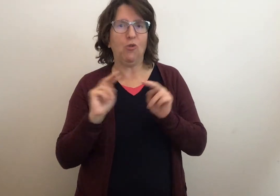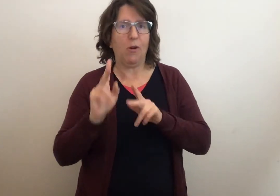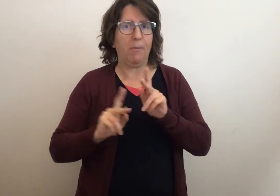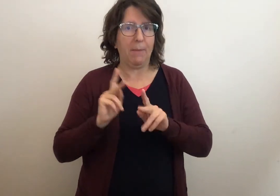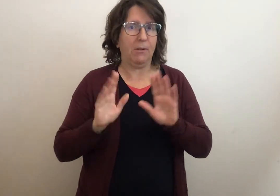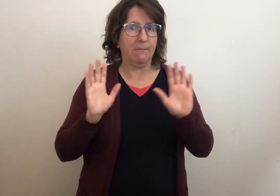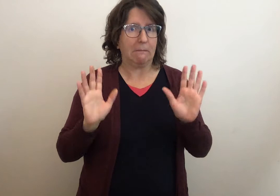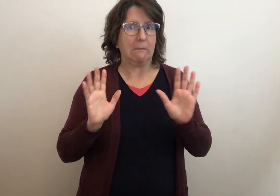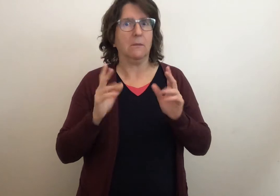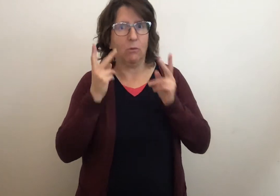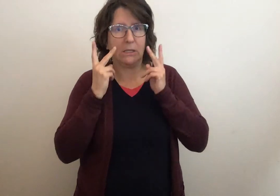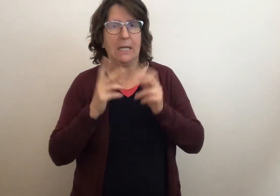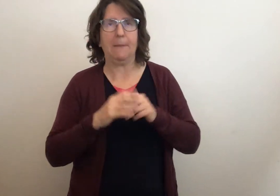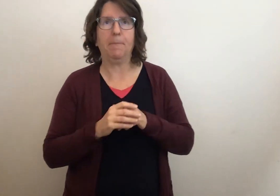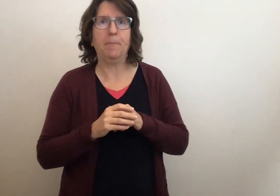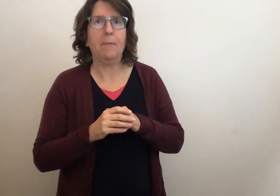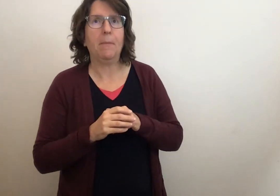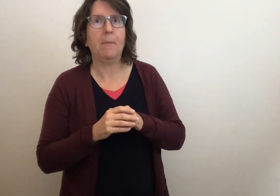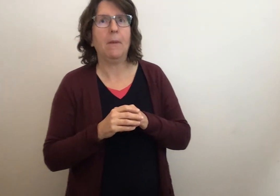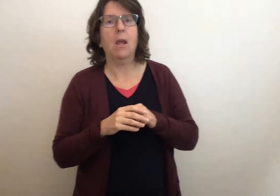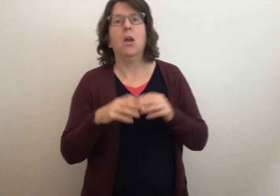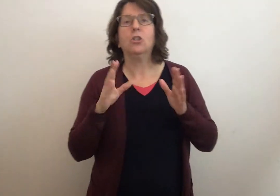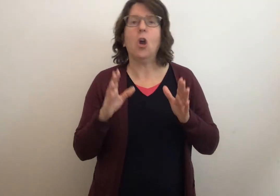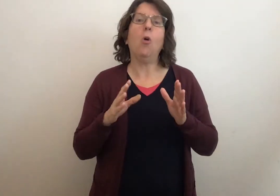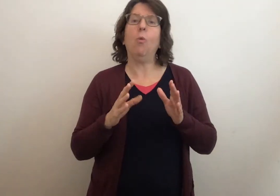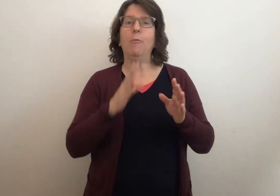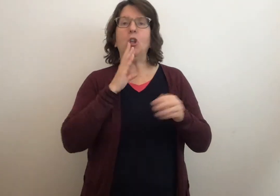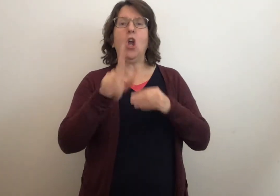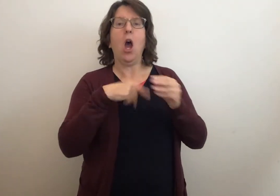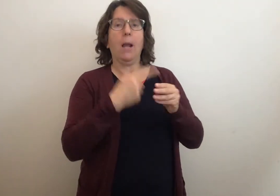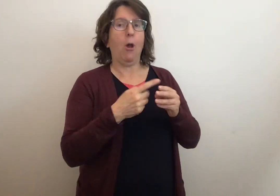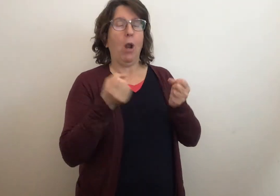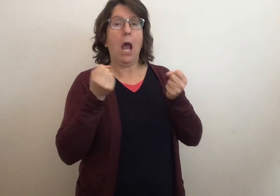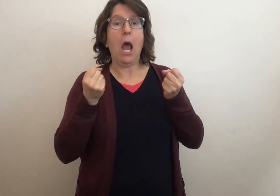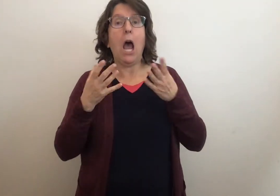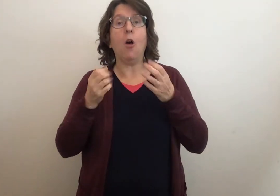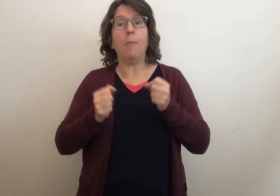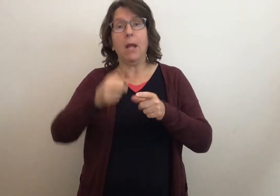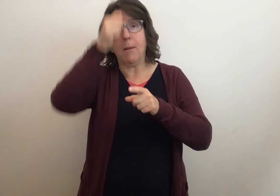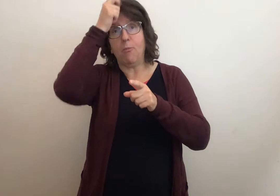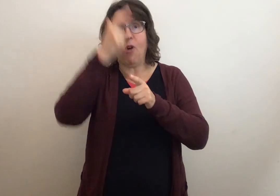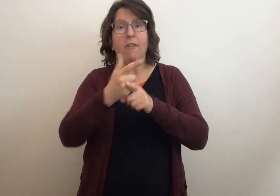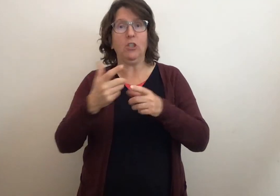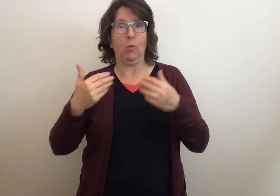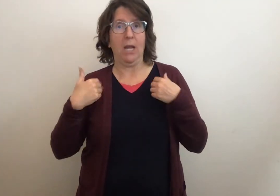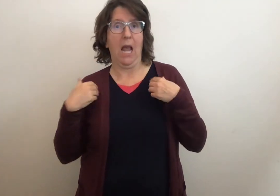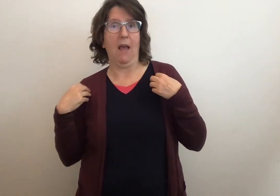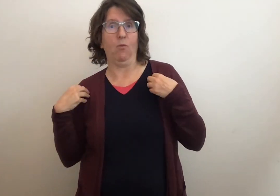neutral people. We'll see. So when we talk about how many brothers we have, we